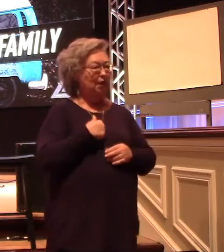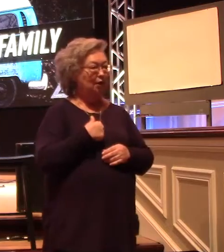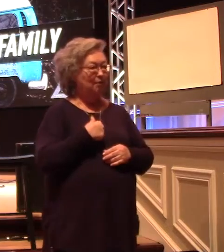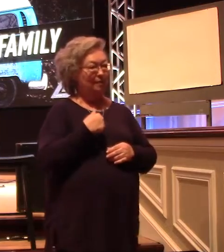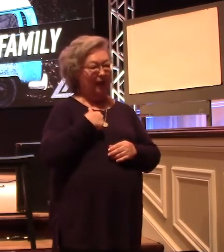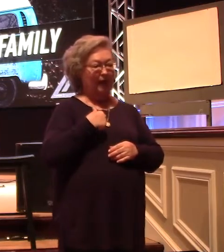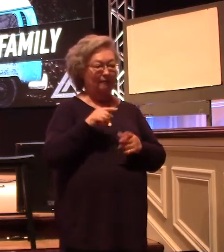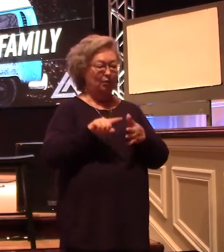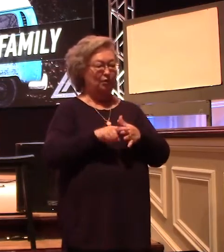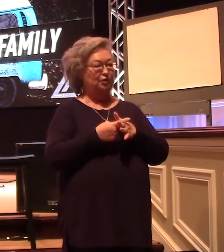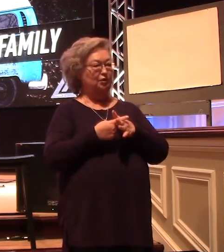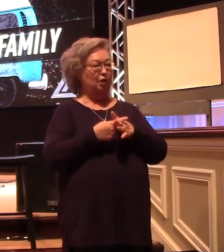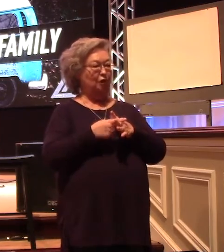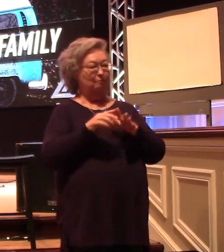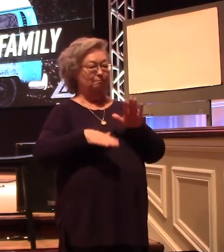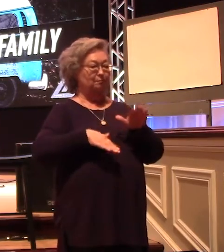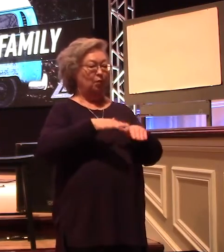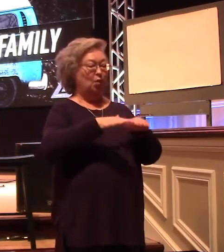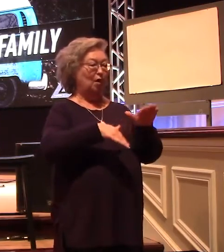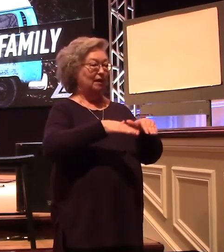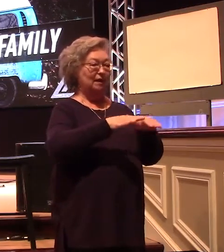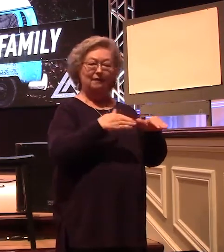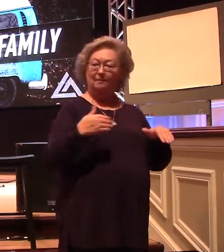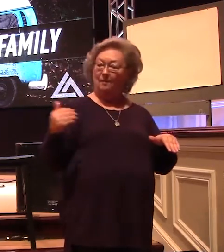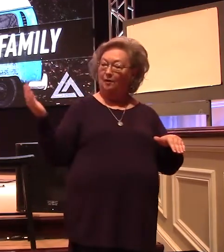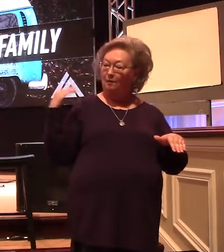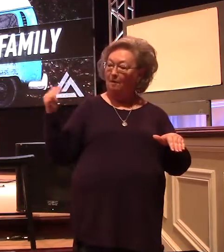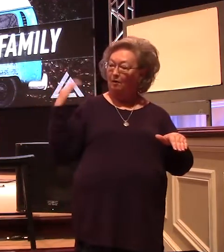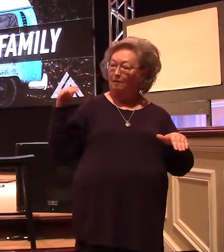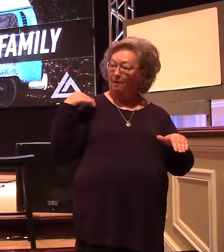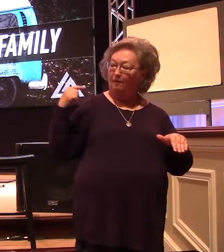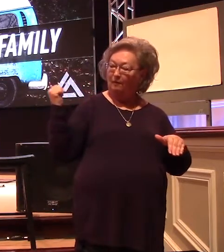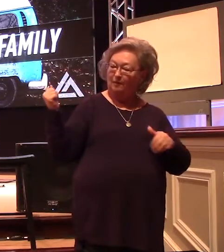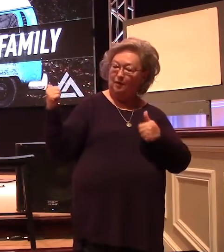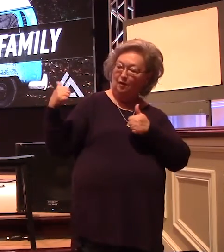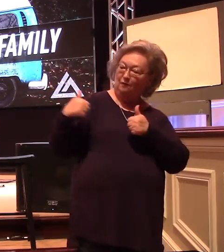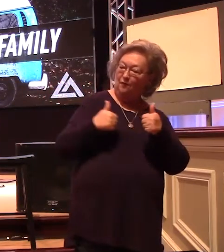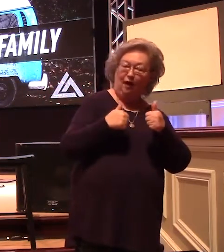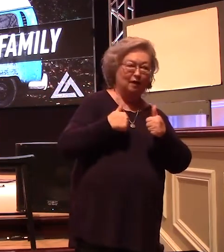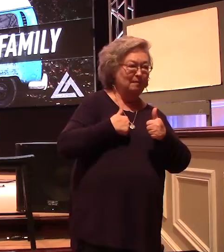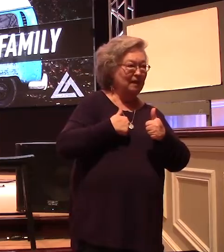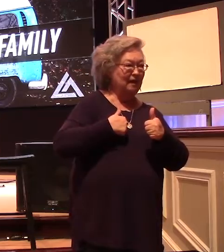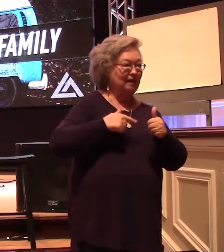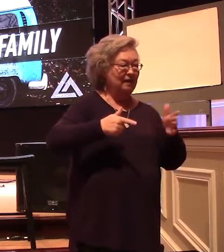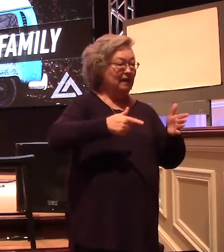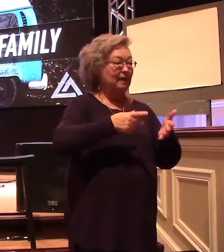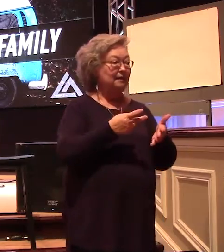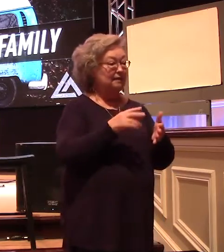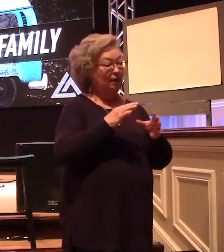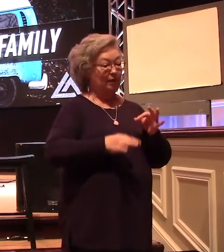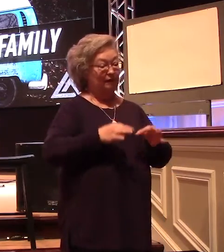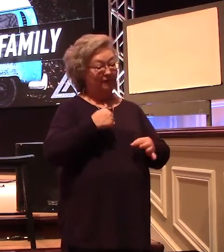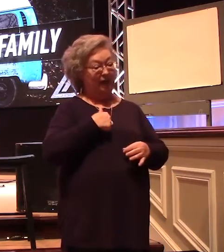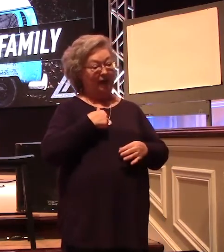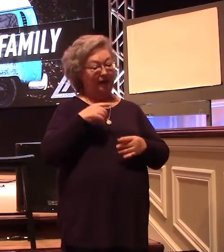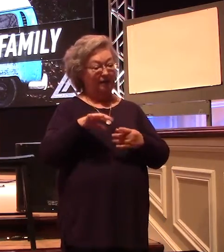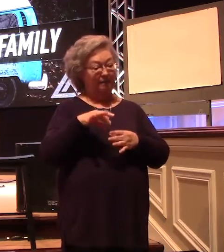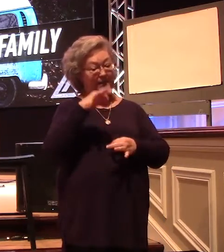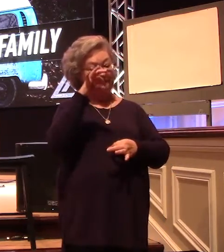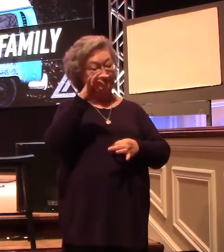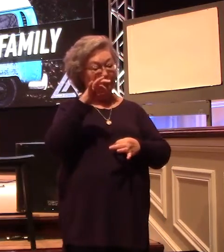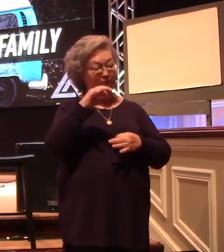with me. And so if I'm going to be the spiritual leader in my home, it just means I'm going to get up in the morning. I'm going to spend time in God's